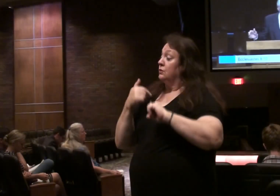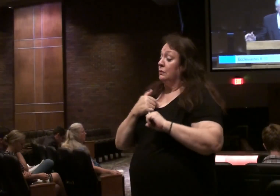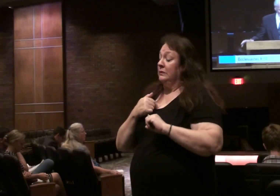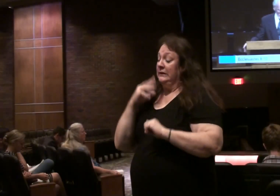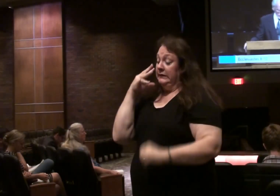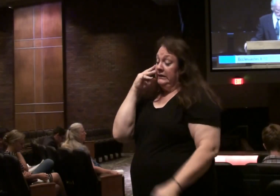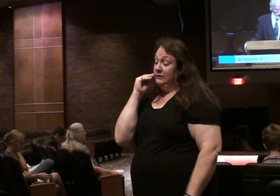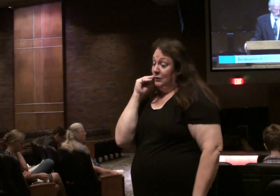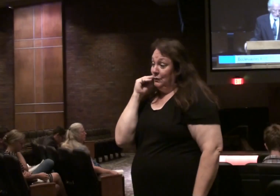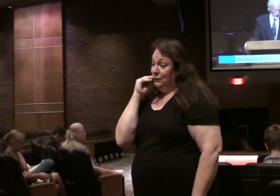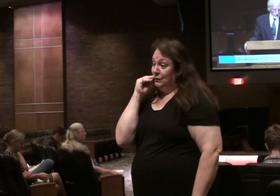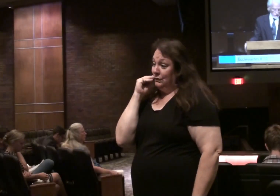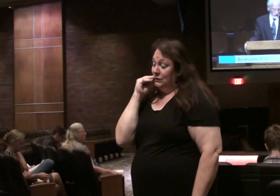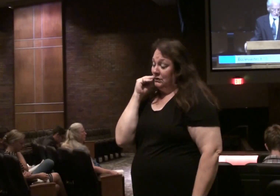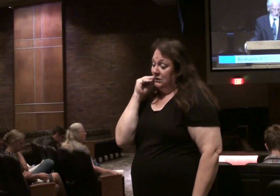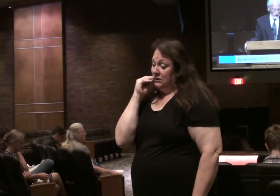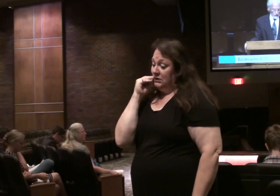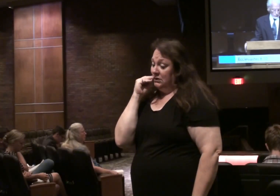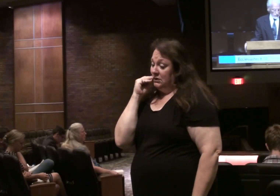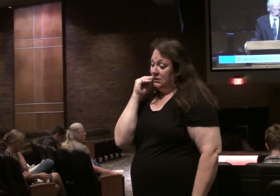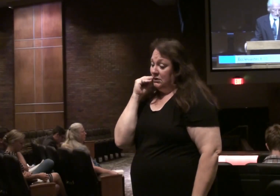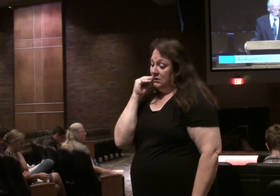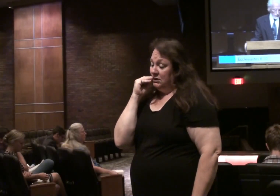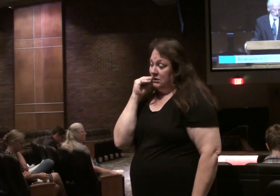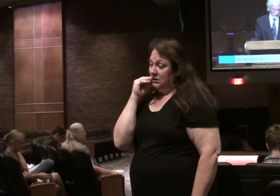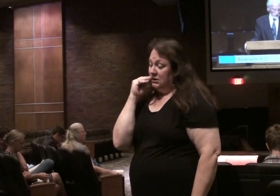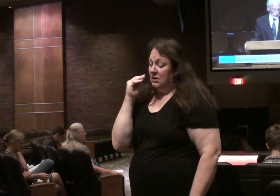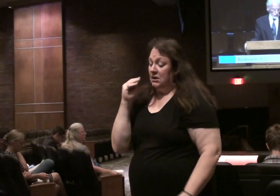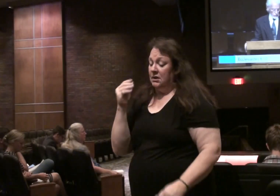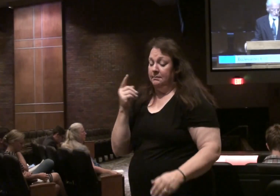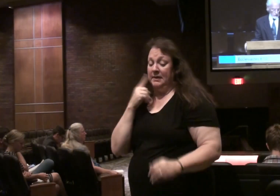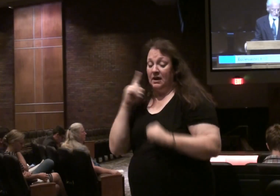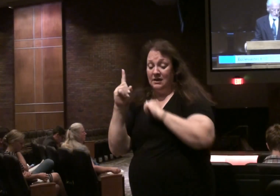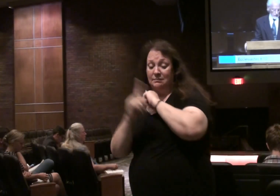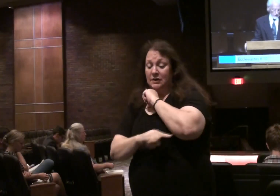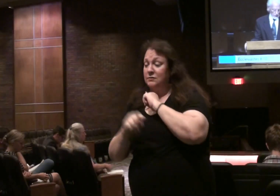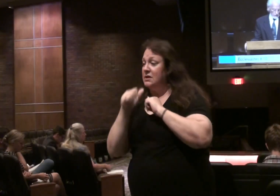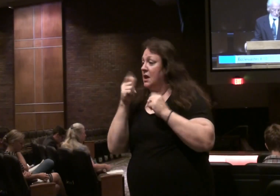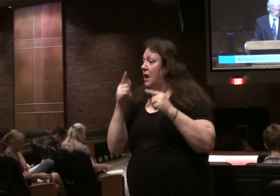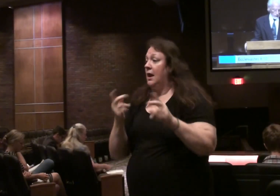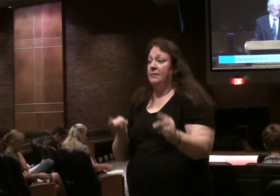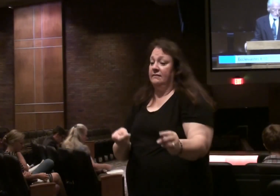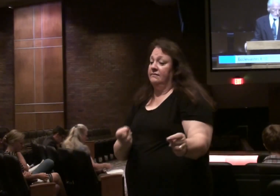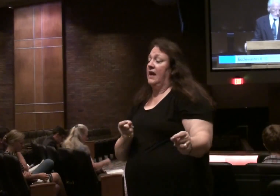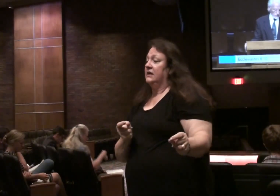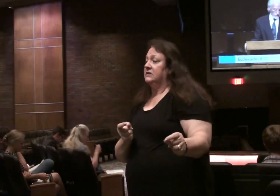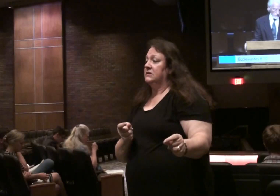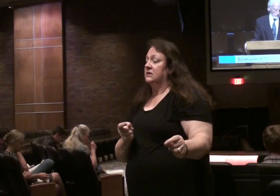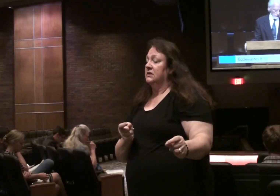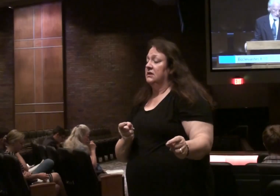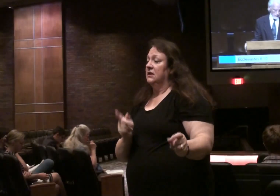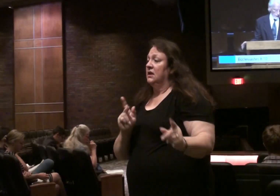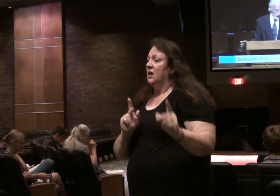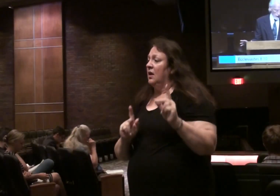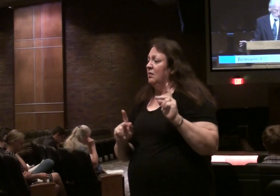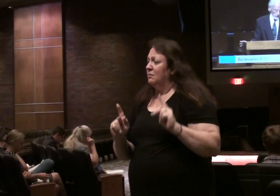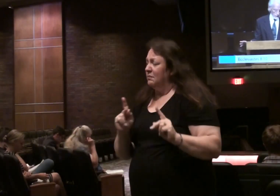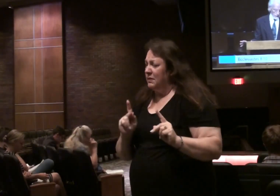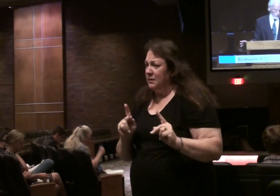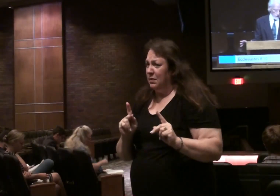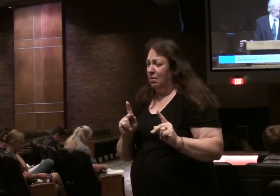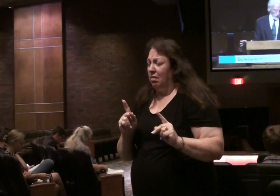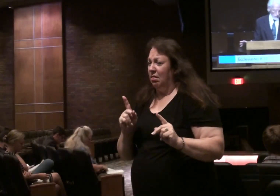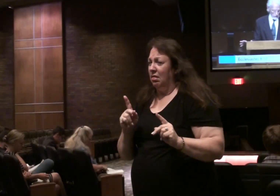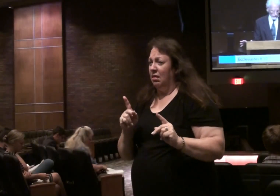with, because the sentence against an evil deed is not executed quickly, therefore the hearts of the sons of men